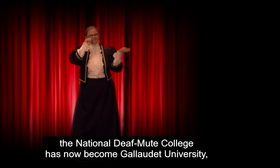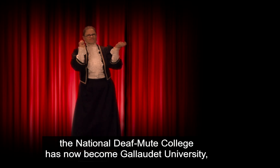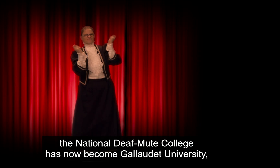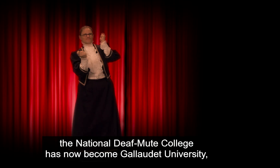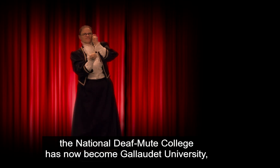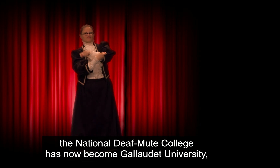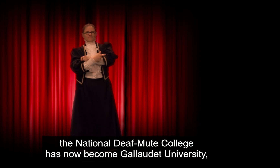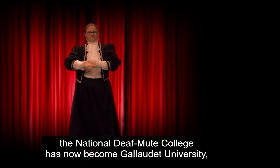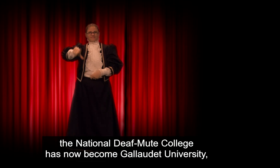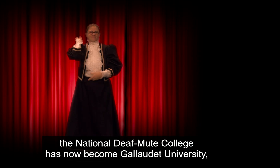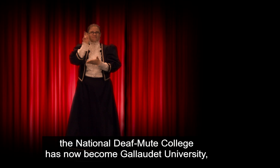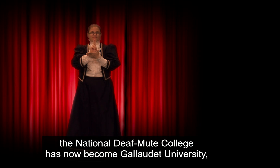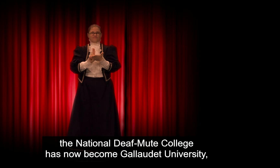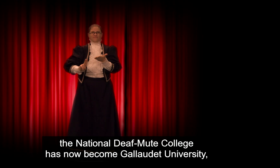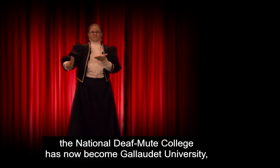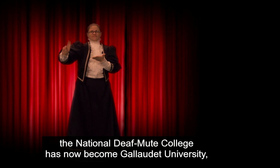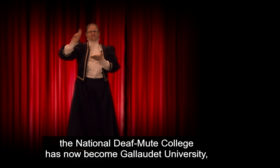has now become Gallaudet University,